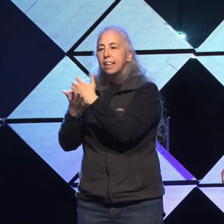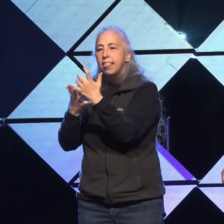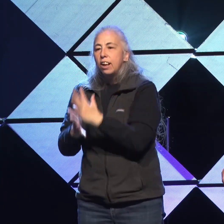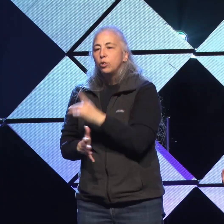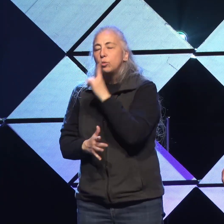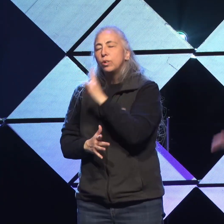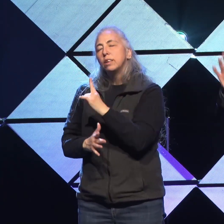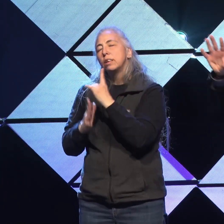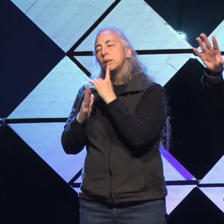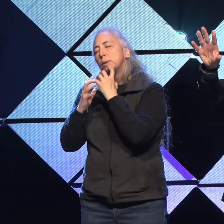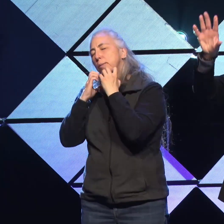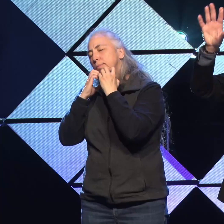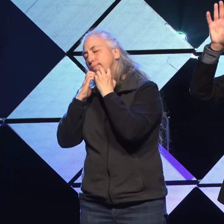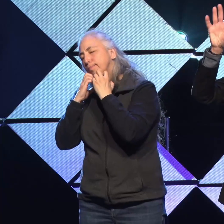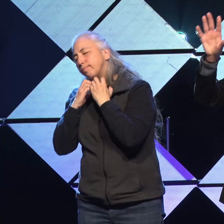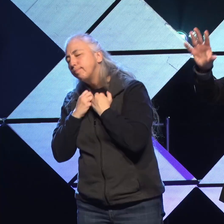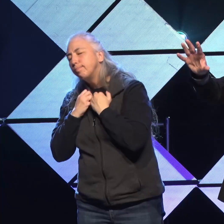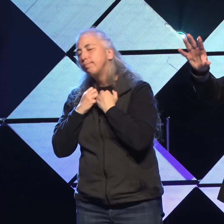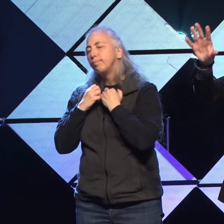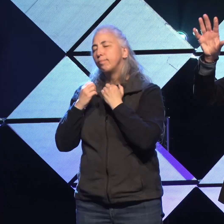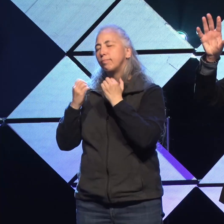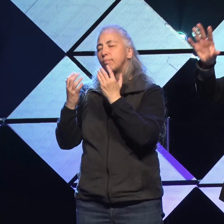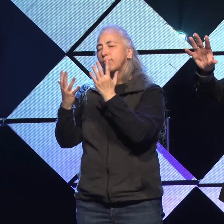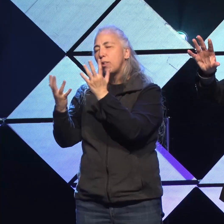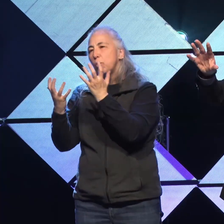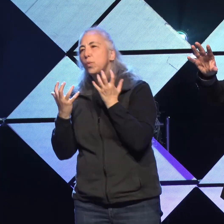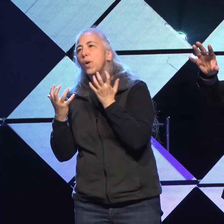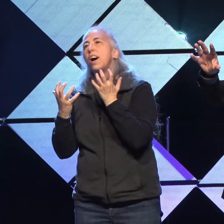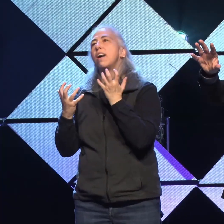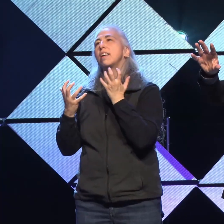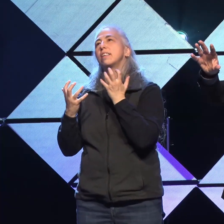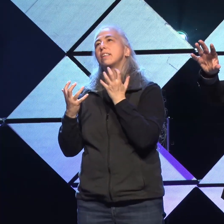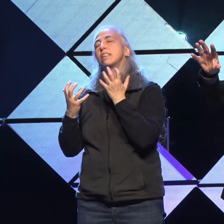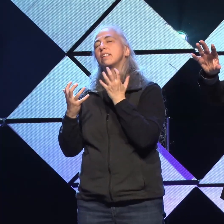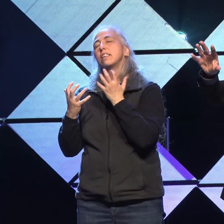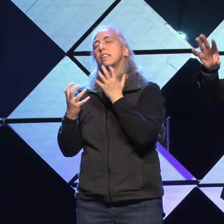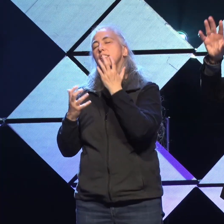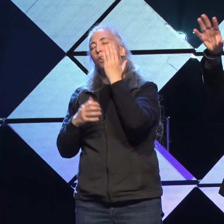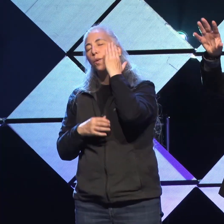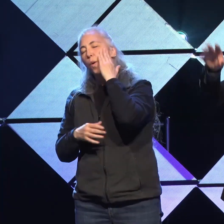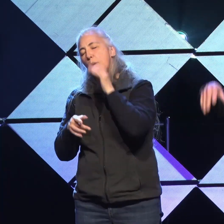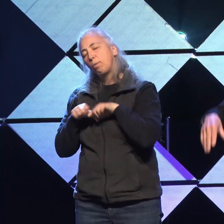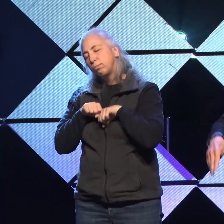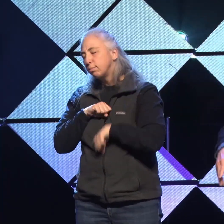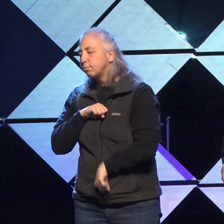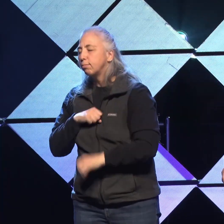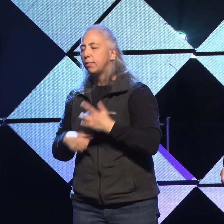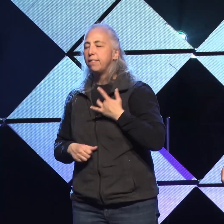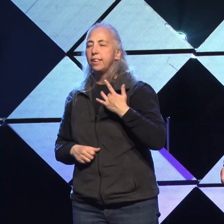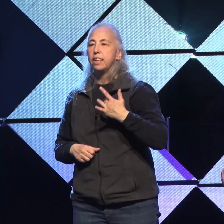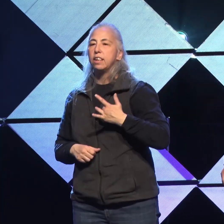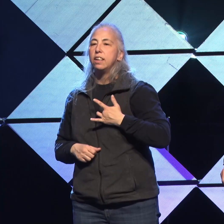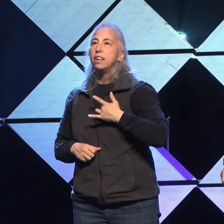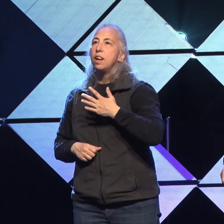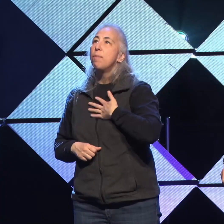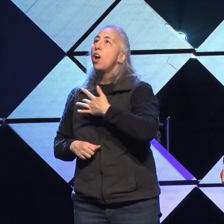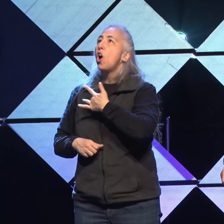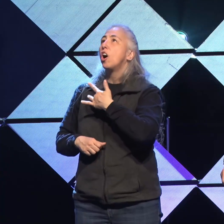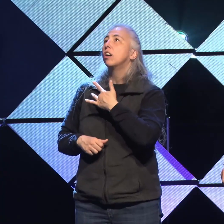beats his breast, an expression of extreme anguish. And he's saying, my heart is